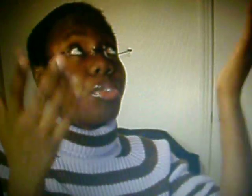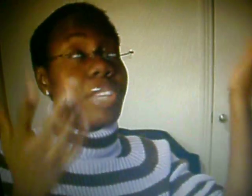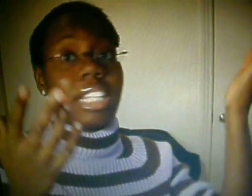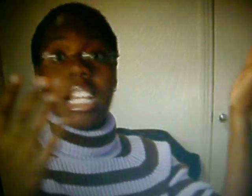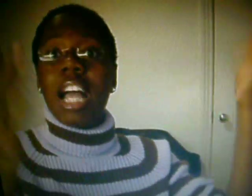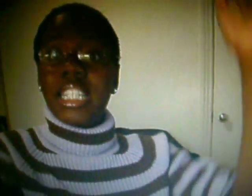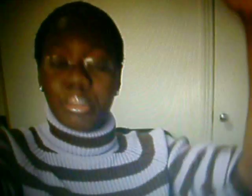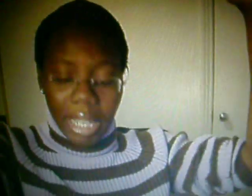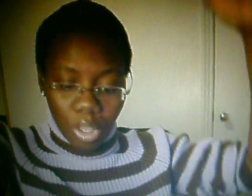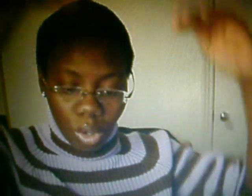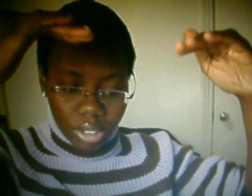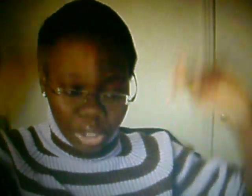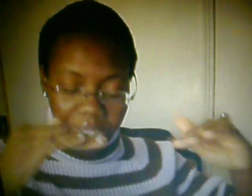faith. And it's by God's grace.